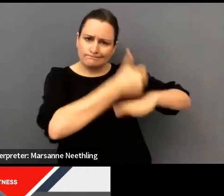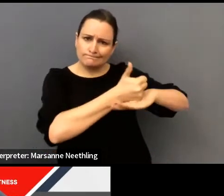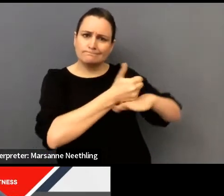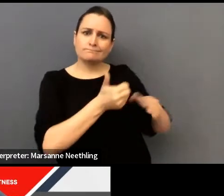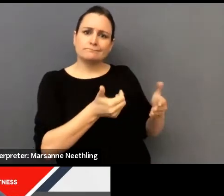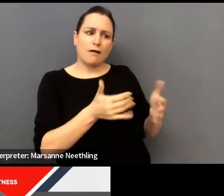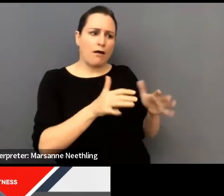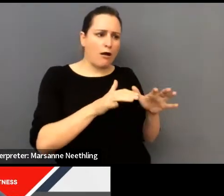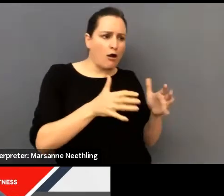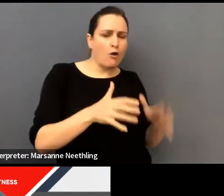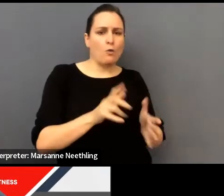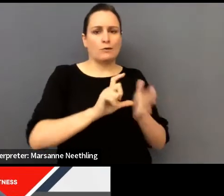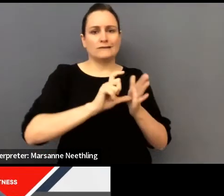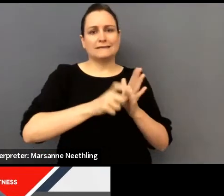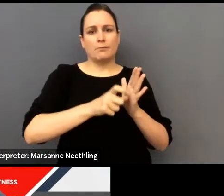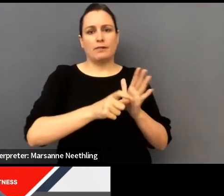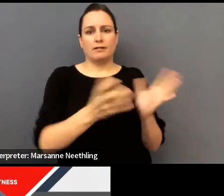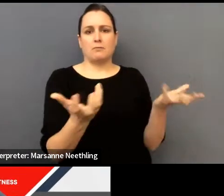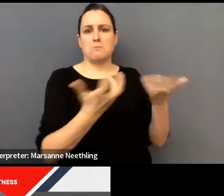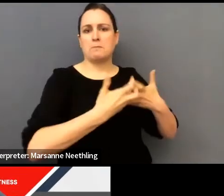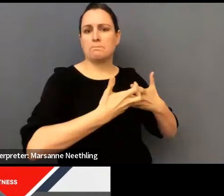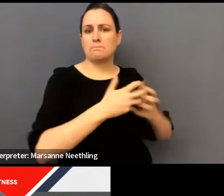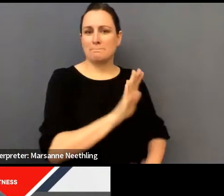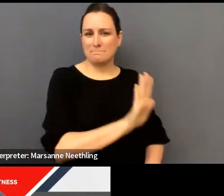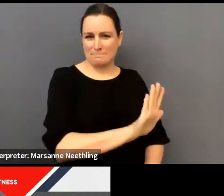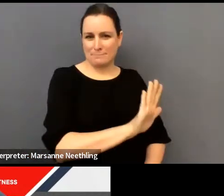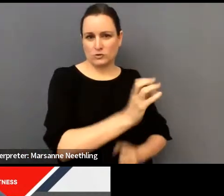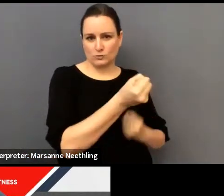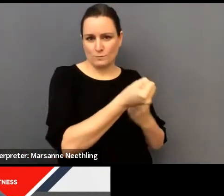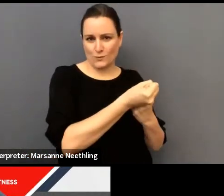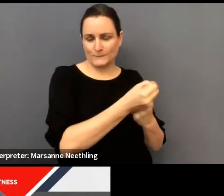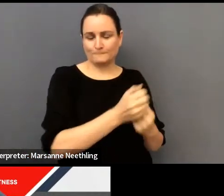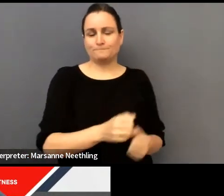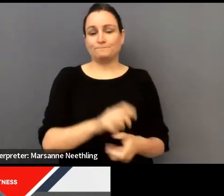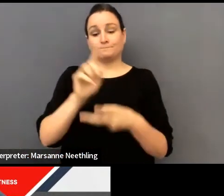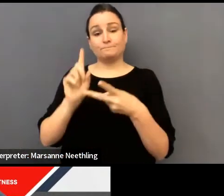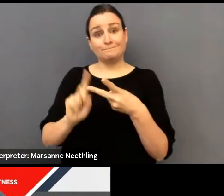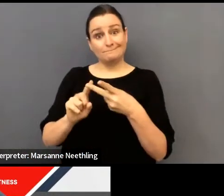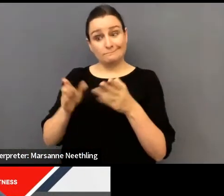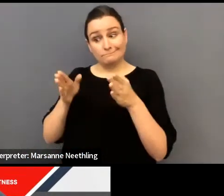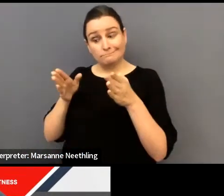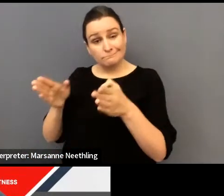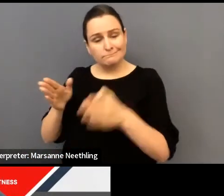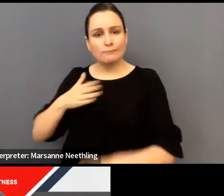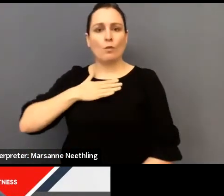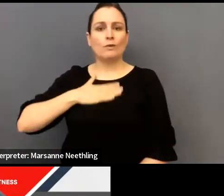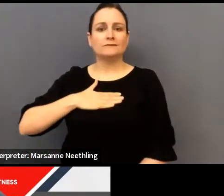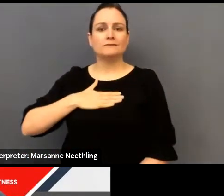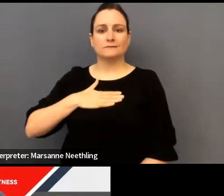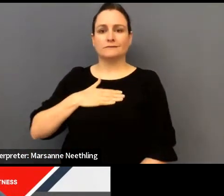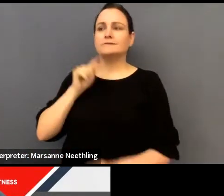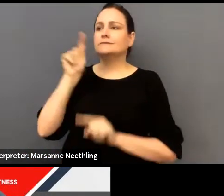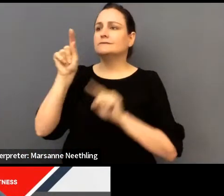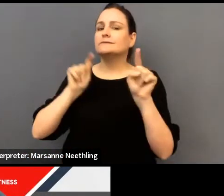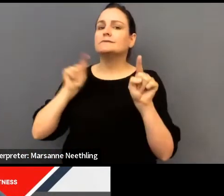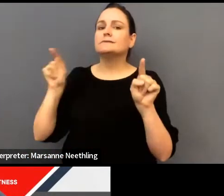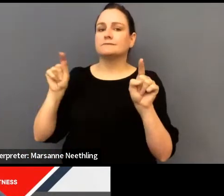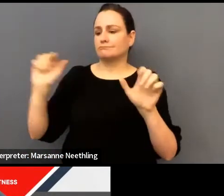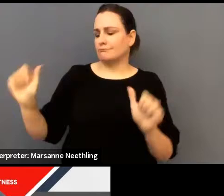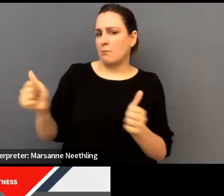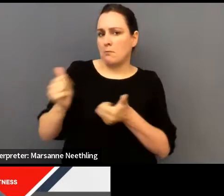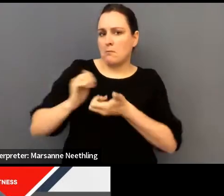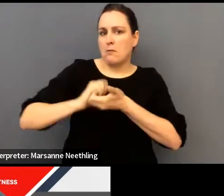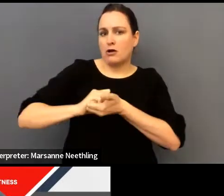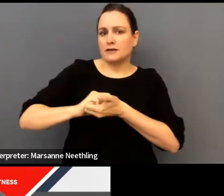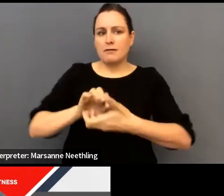support students with disabilities. And secondly, to establish partnerships with institutions in regions to